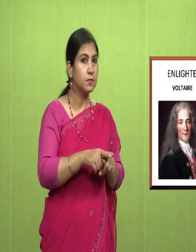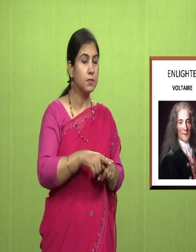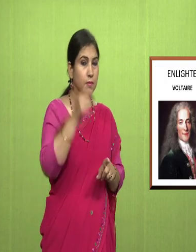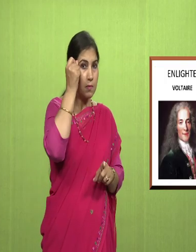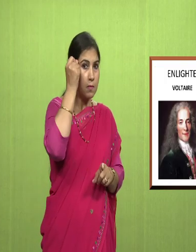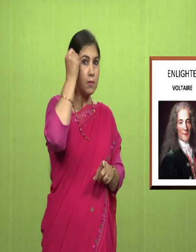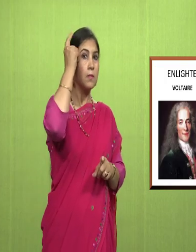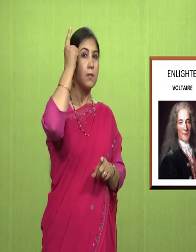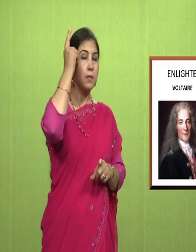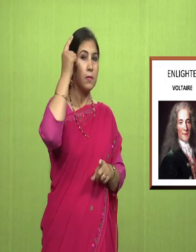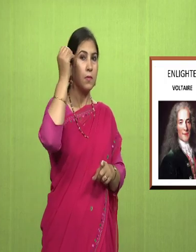Enlightenment thinkers were